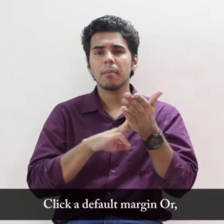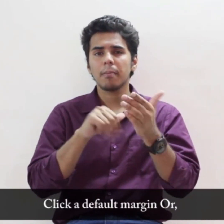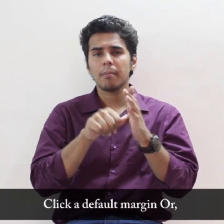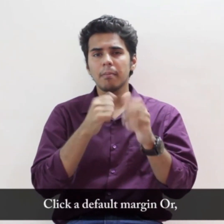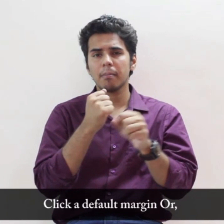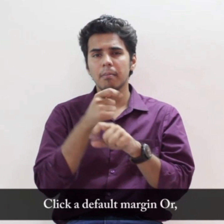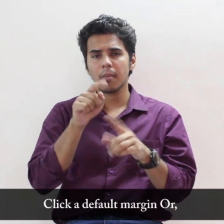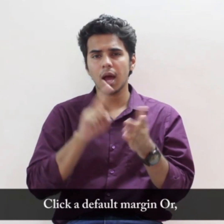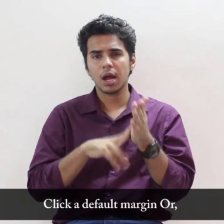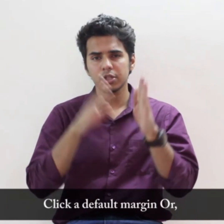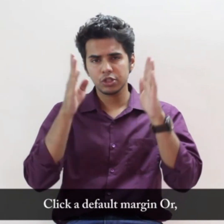or